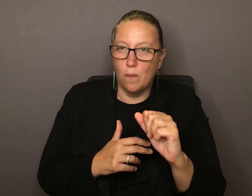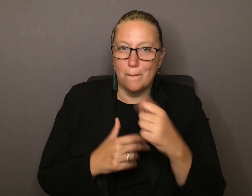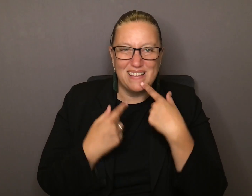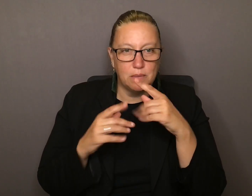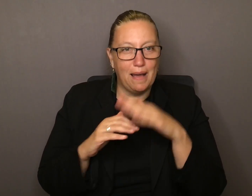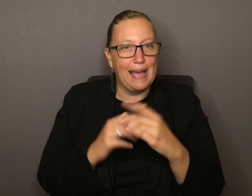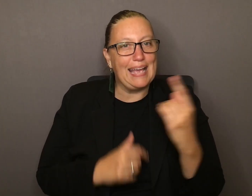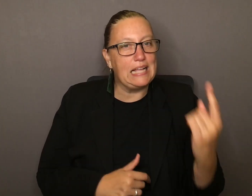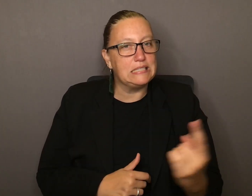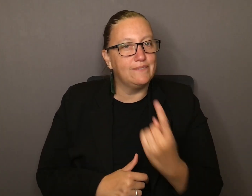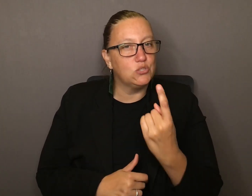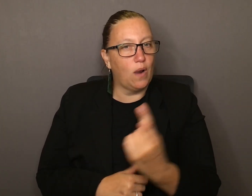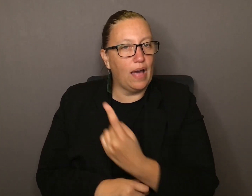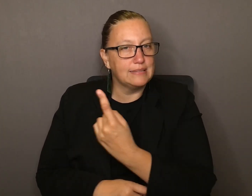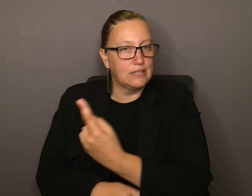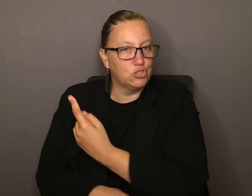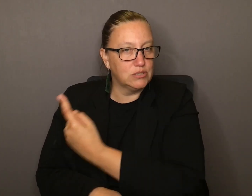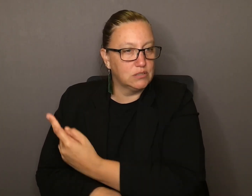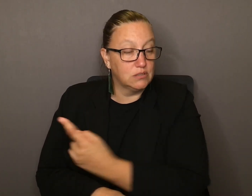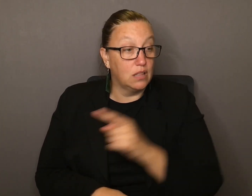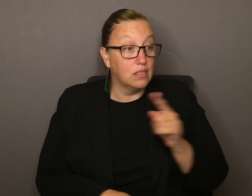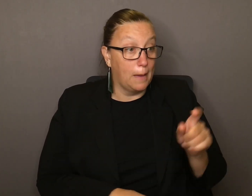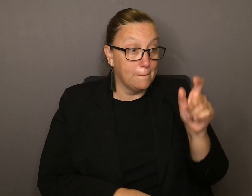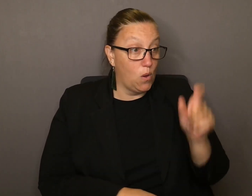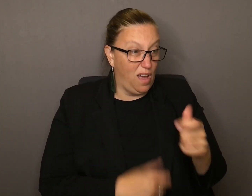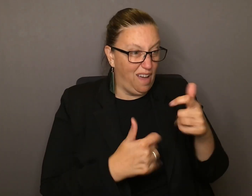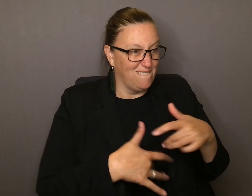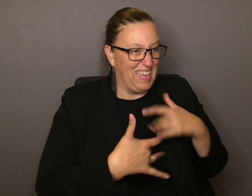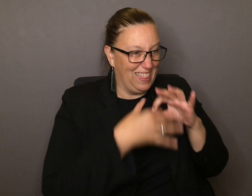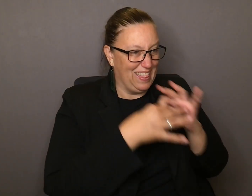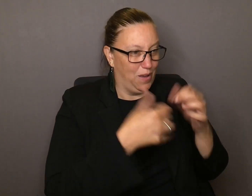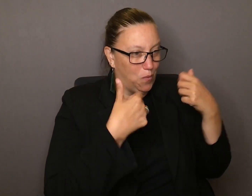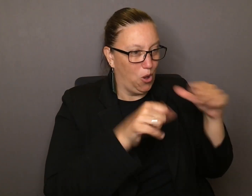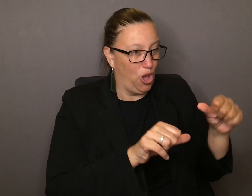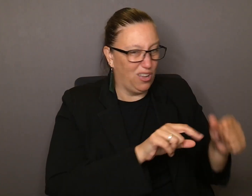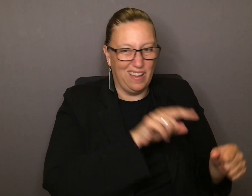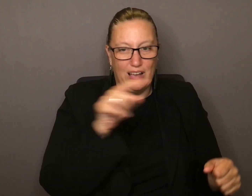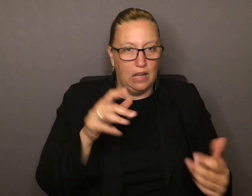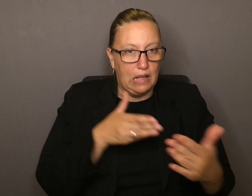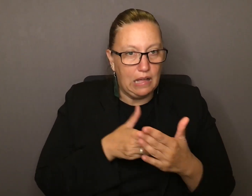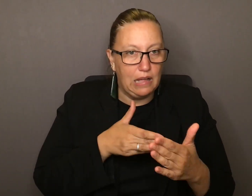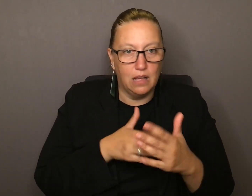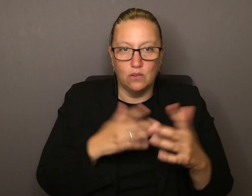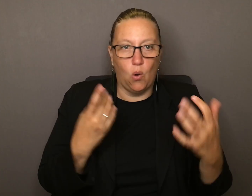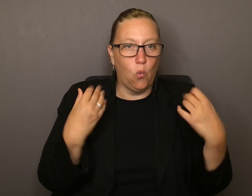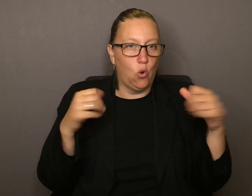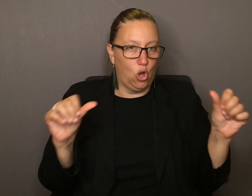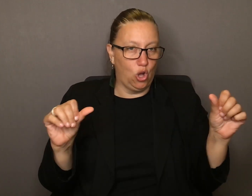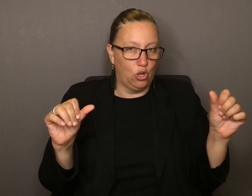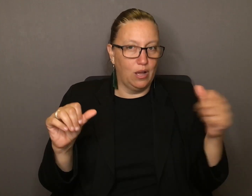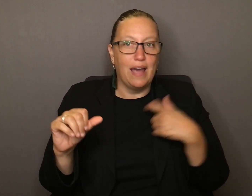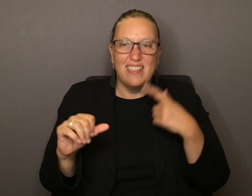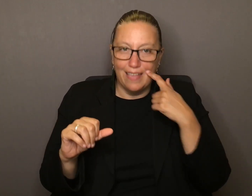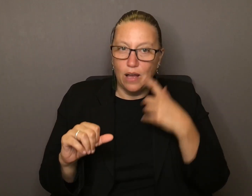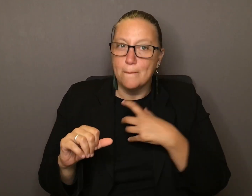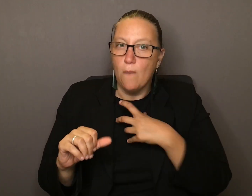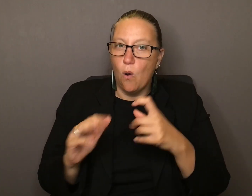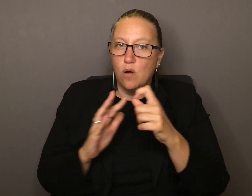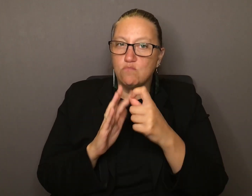What works for one person will not necessarily work for another. I often think the more practical we are, the more